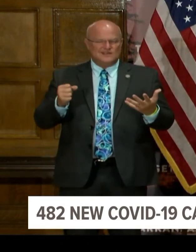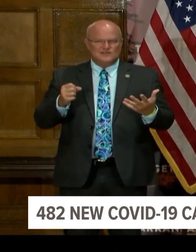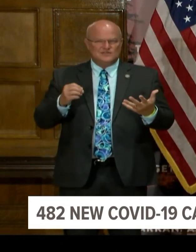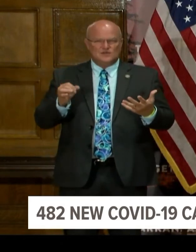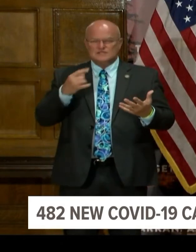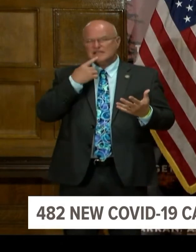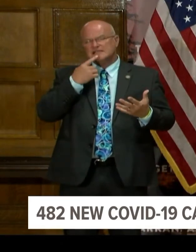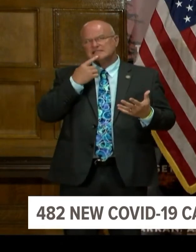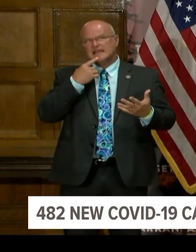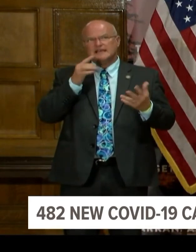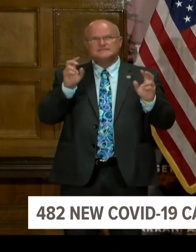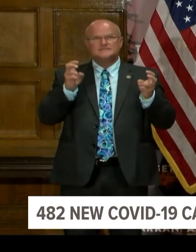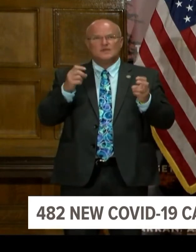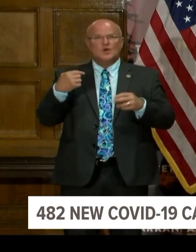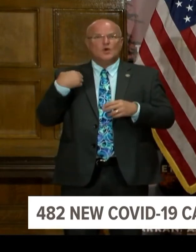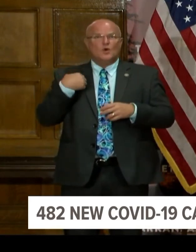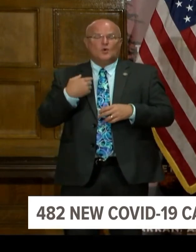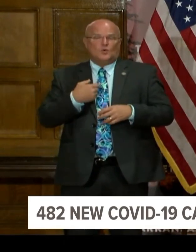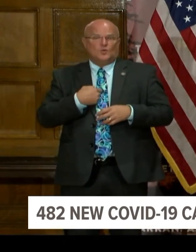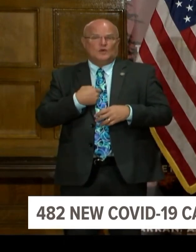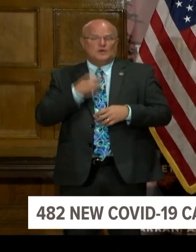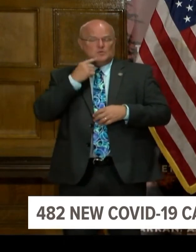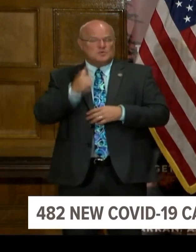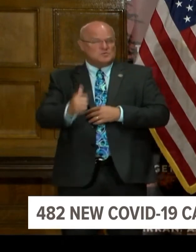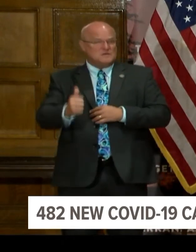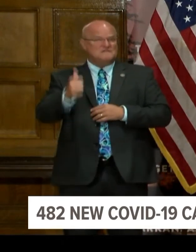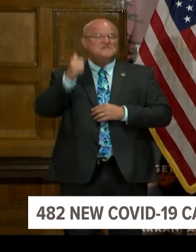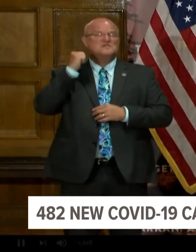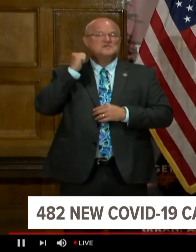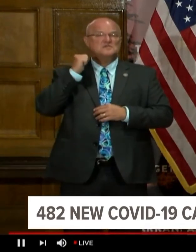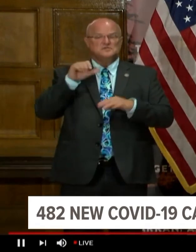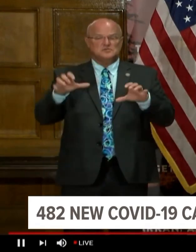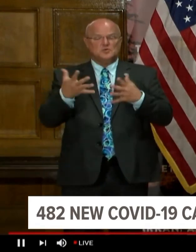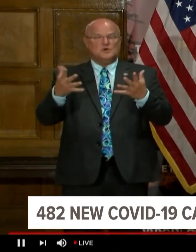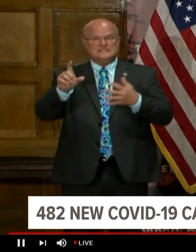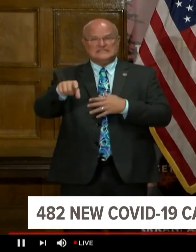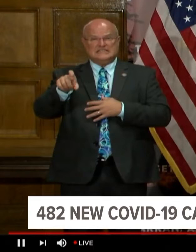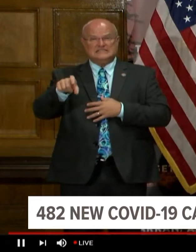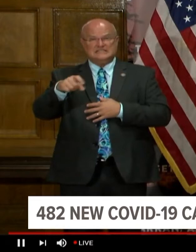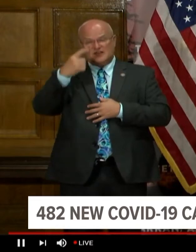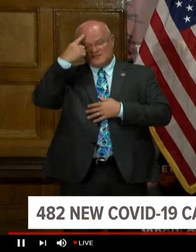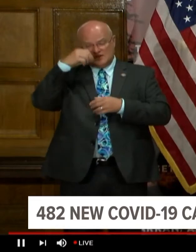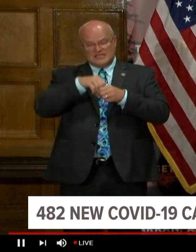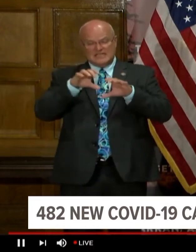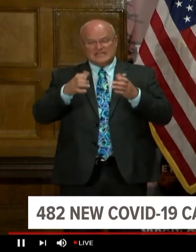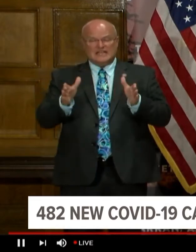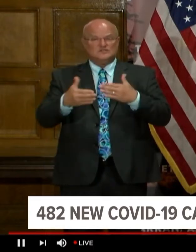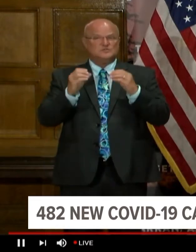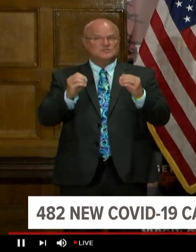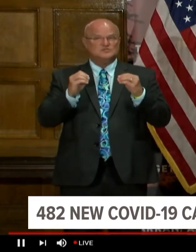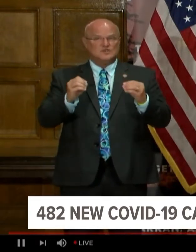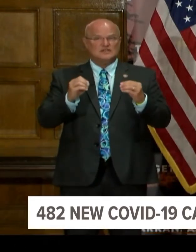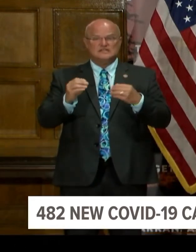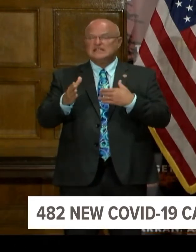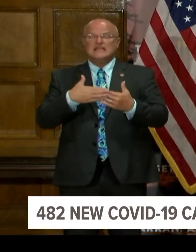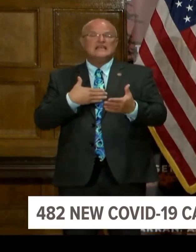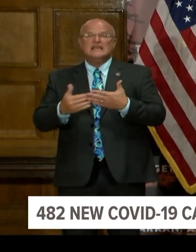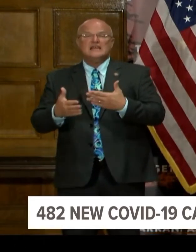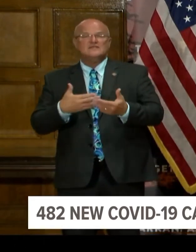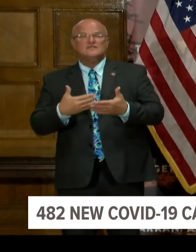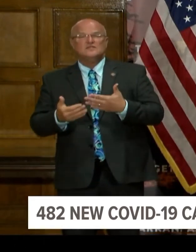like saying we're going to refuse to do what is necessary for in-classroom instruction, even